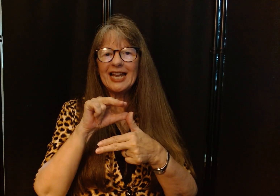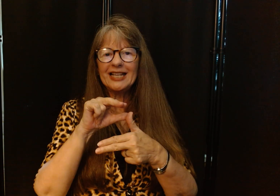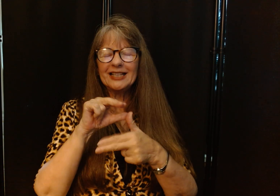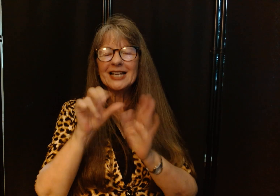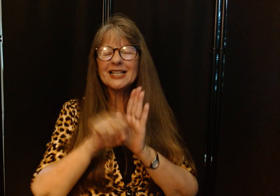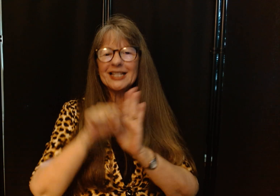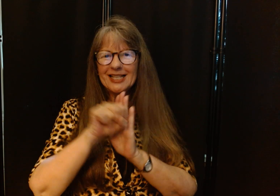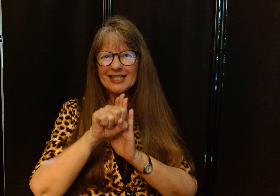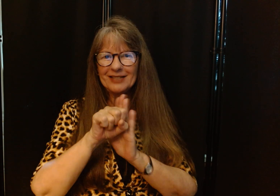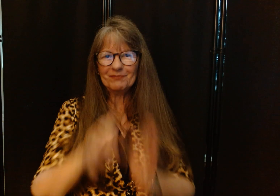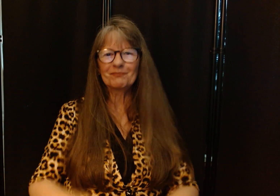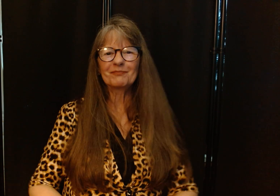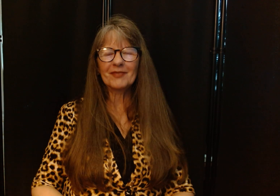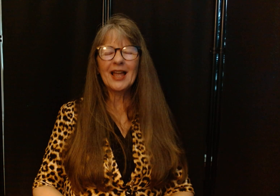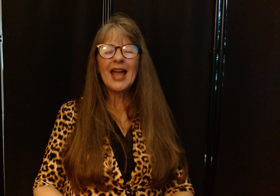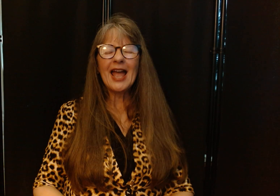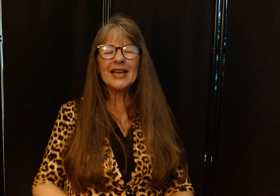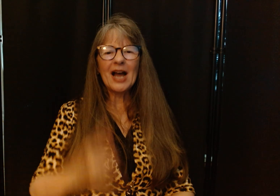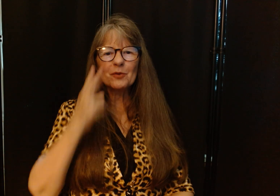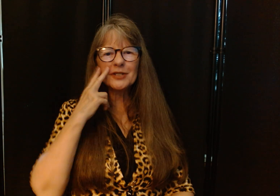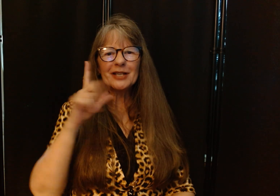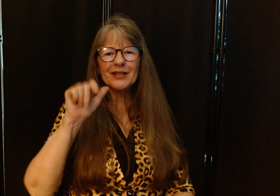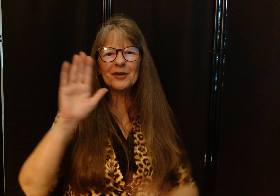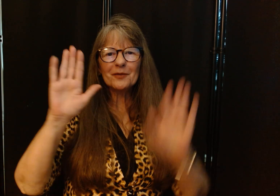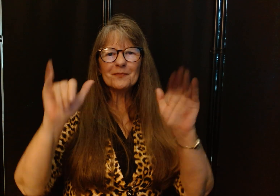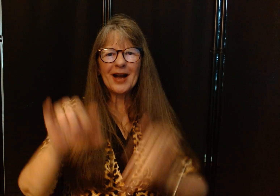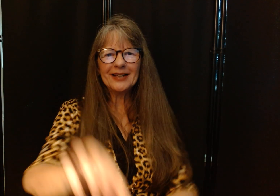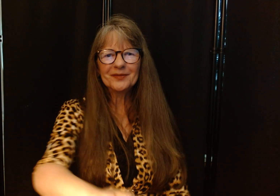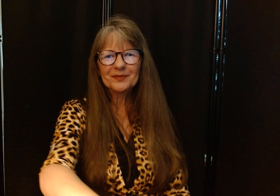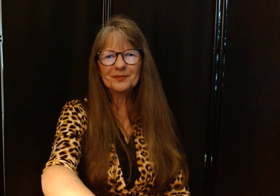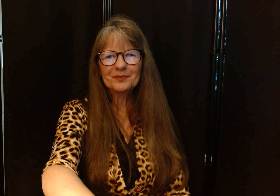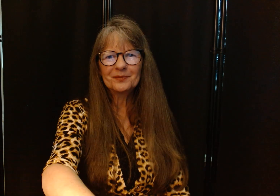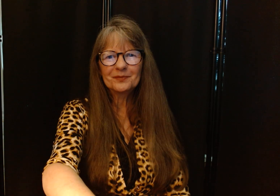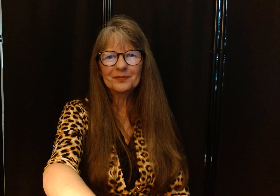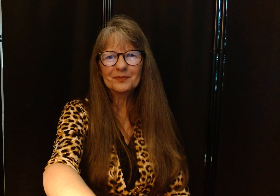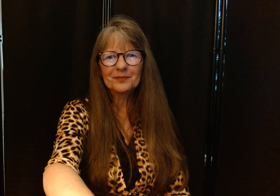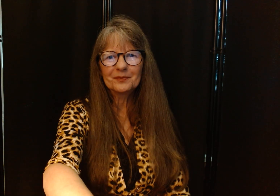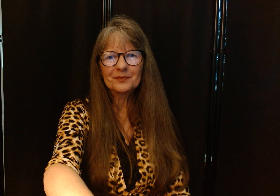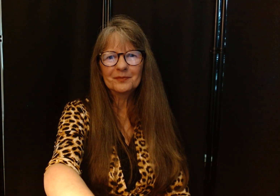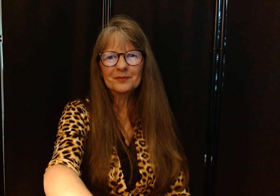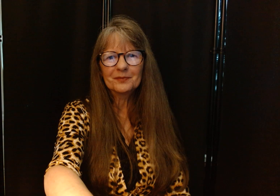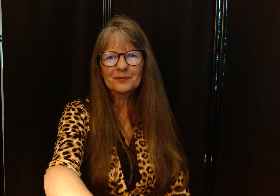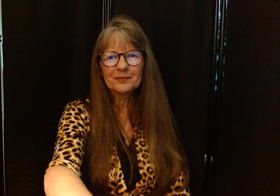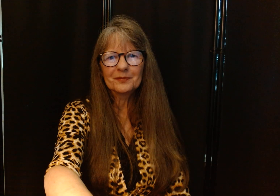hurricane season. And I will see you later. Bye.